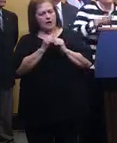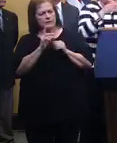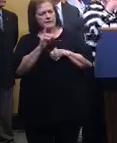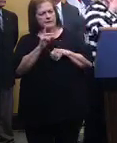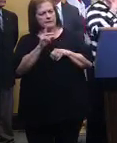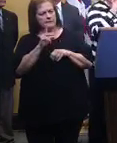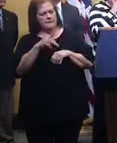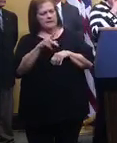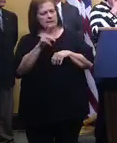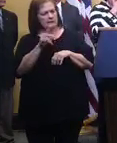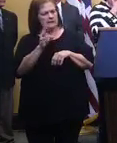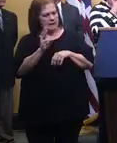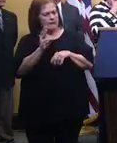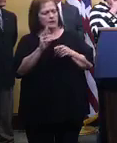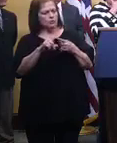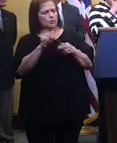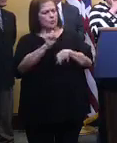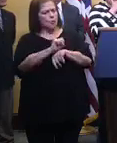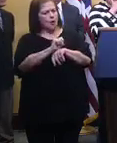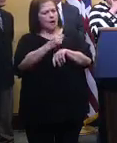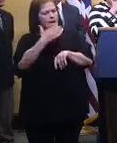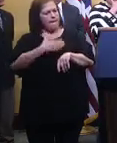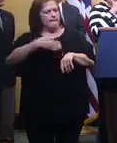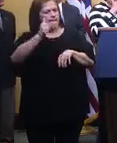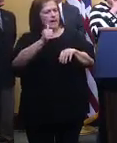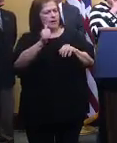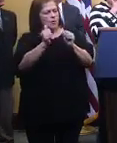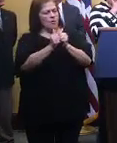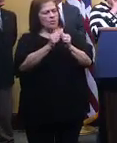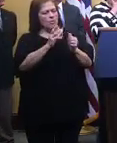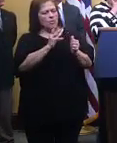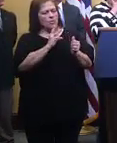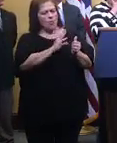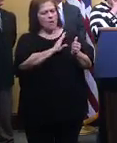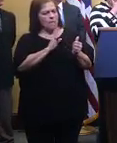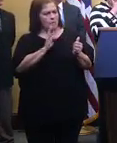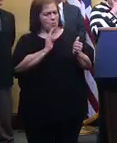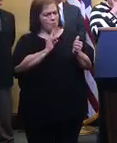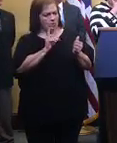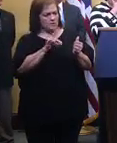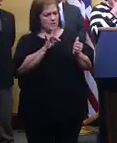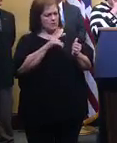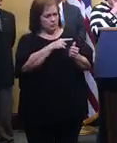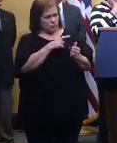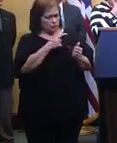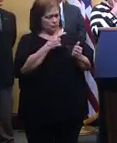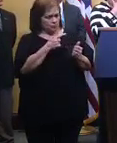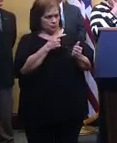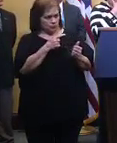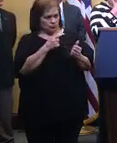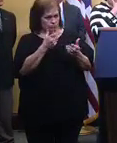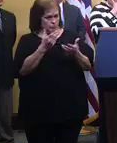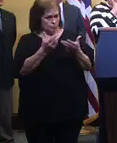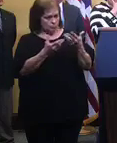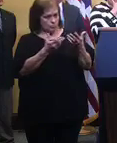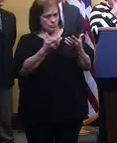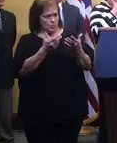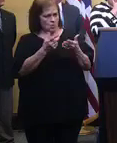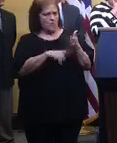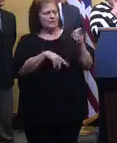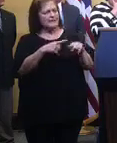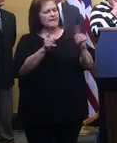DPW and the Sewerage and Water Board work better together. Should they combine or create a new utility, or what are